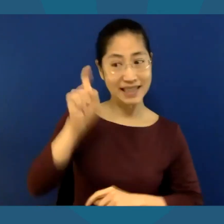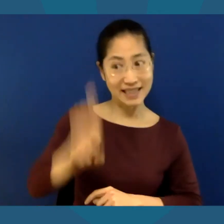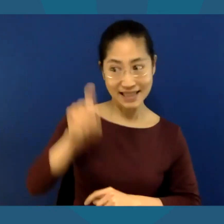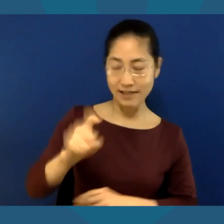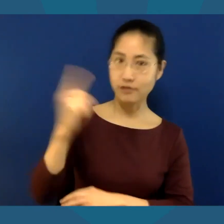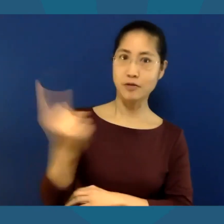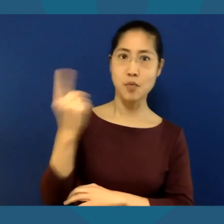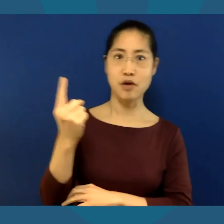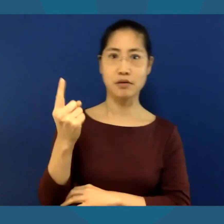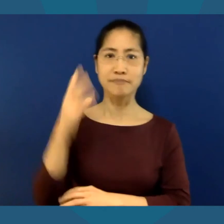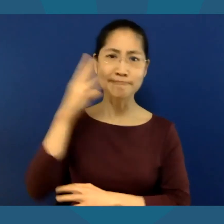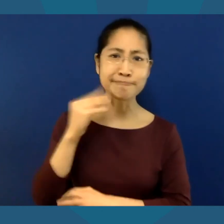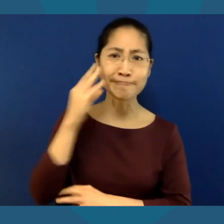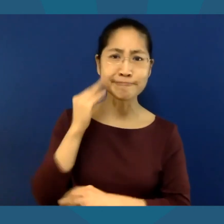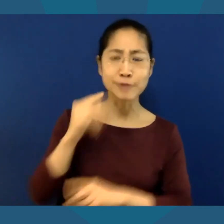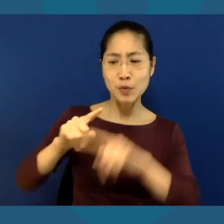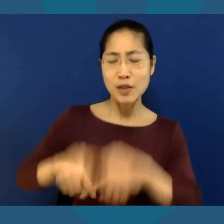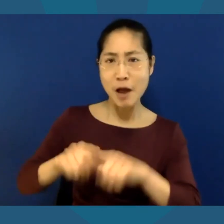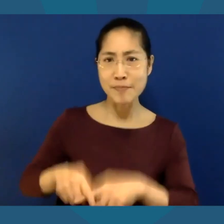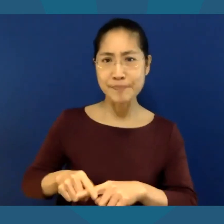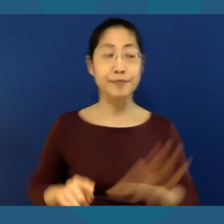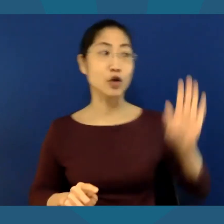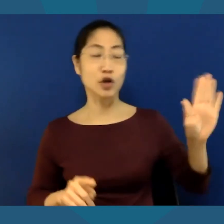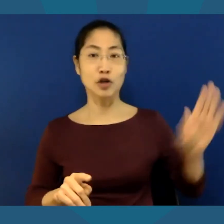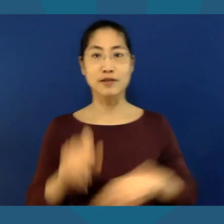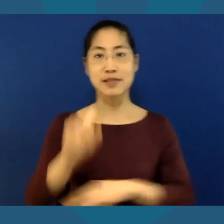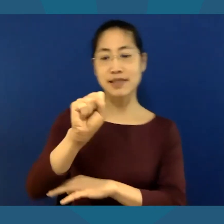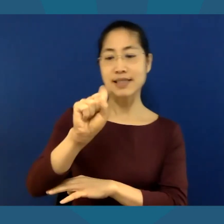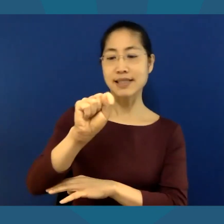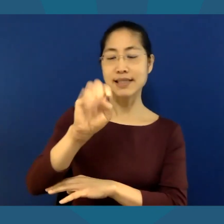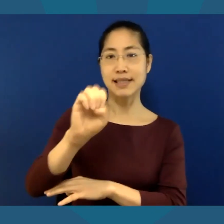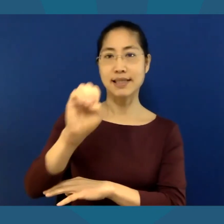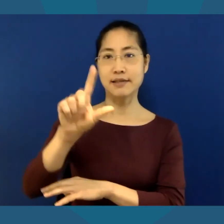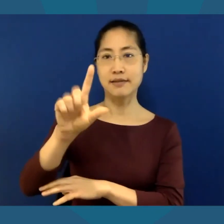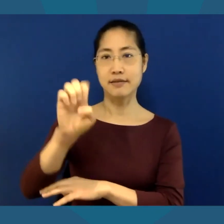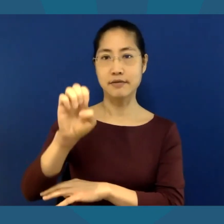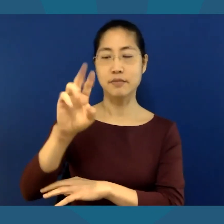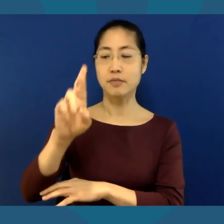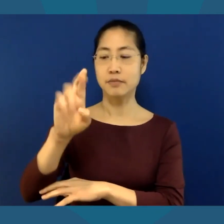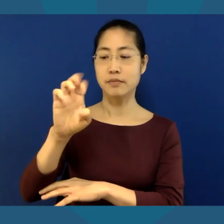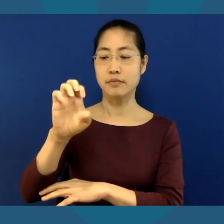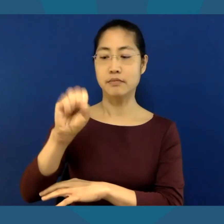steady, steel resolve that Victoria brings.